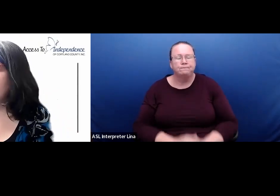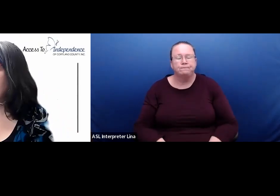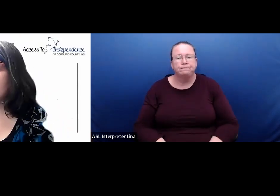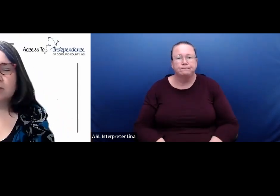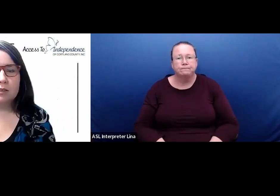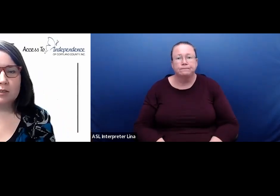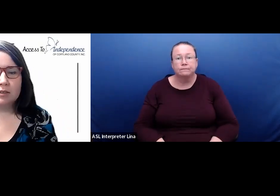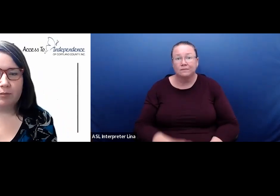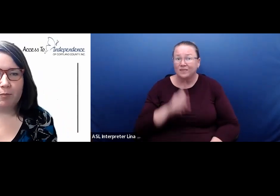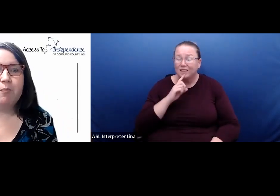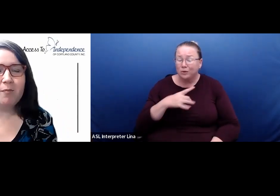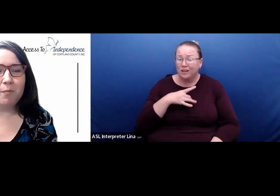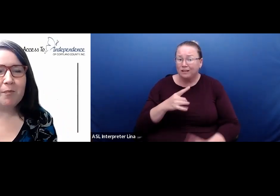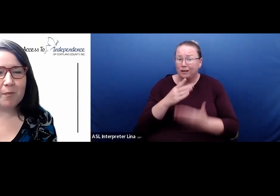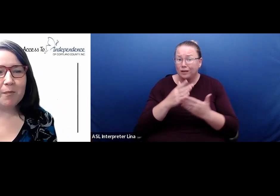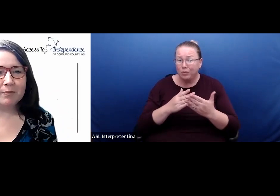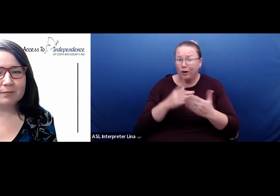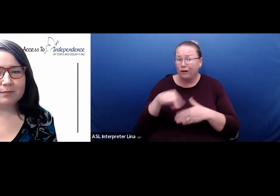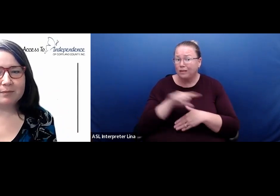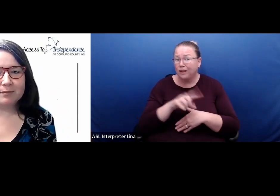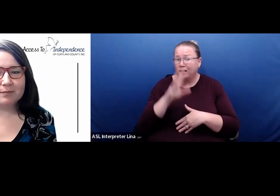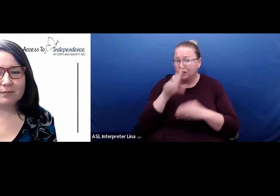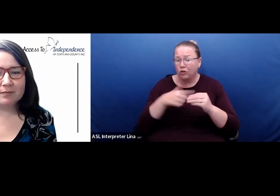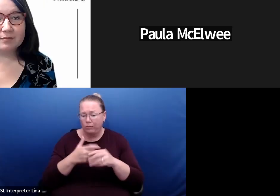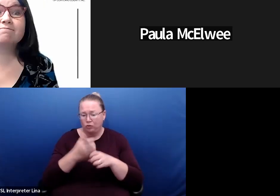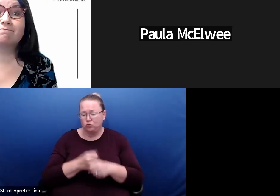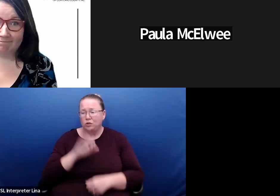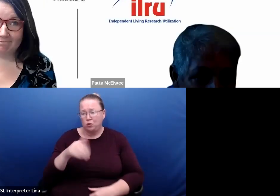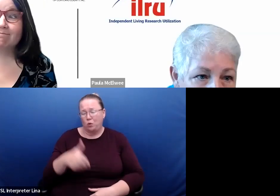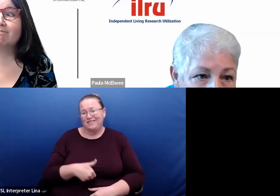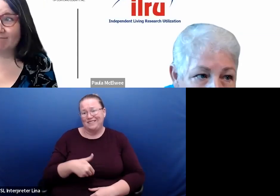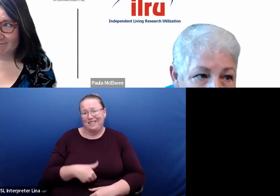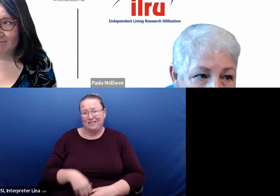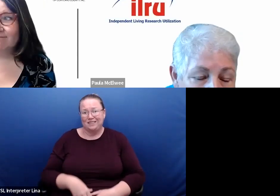I really like the part, Alex, where they talk about trusting your instincts.